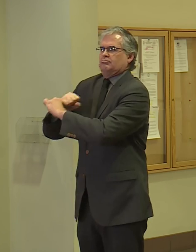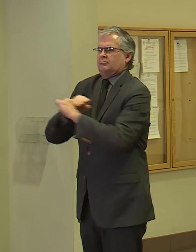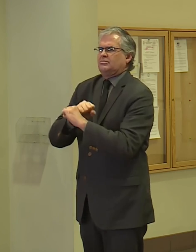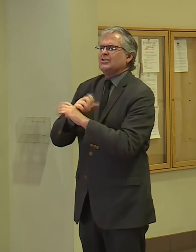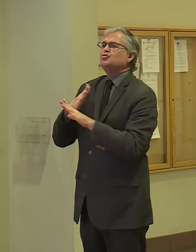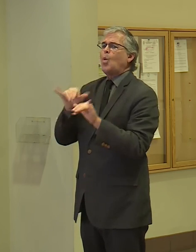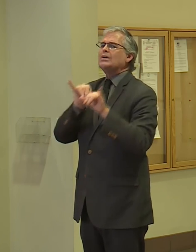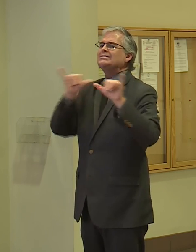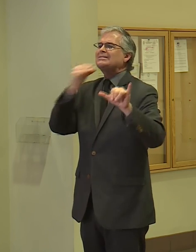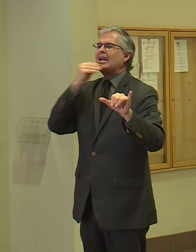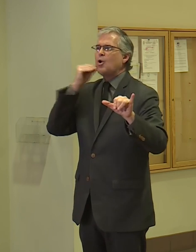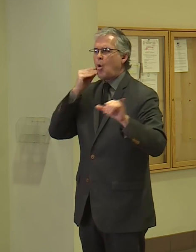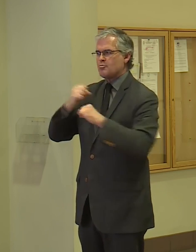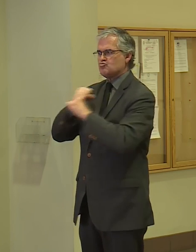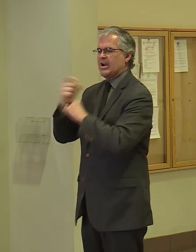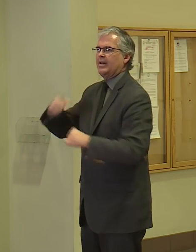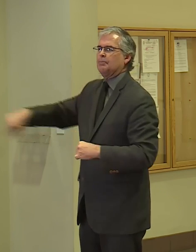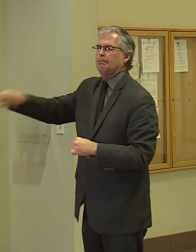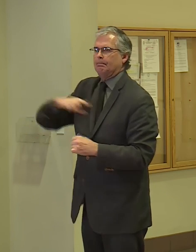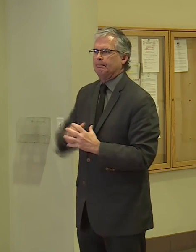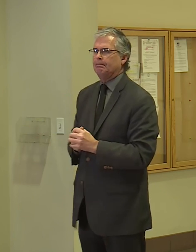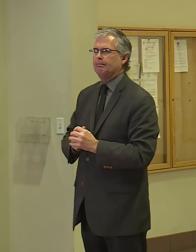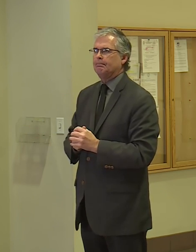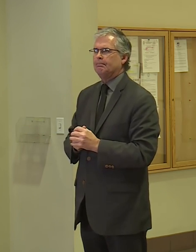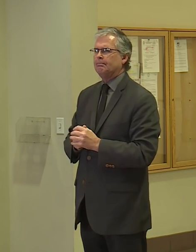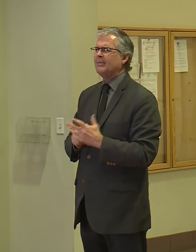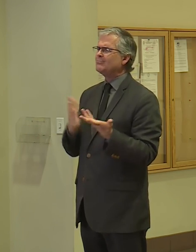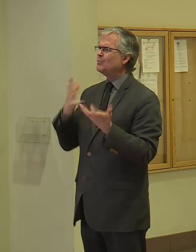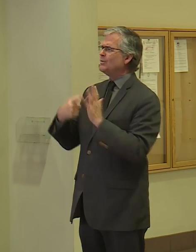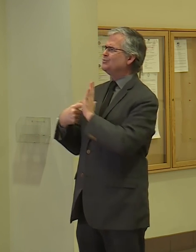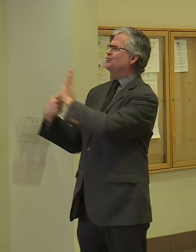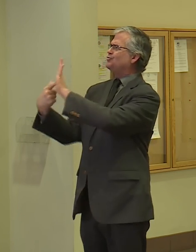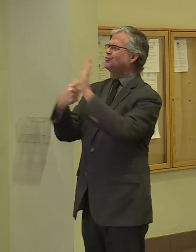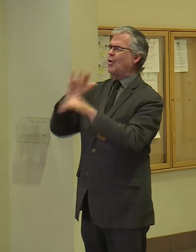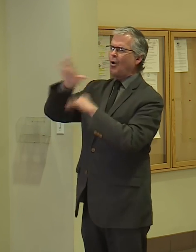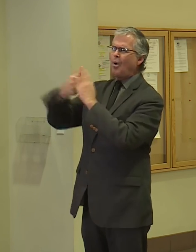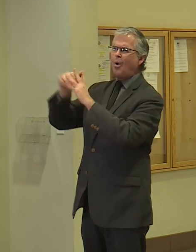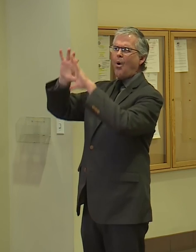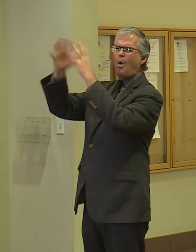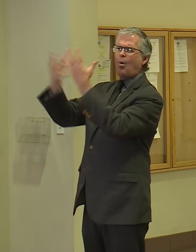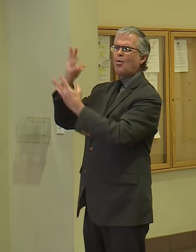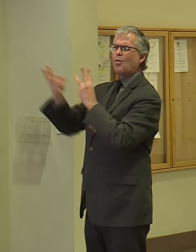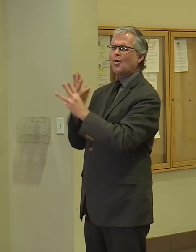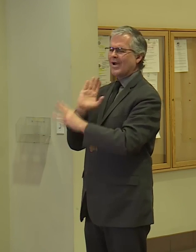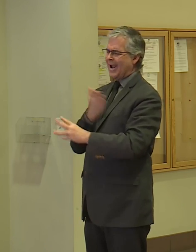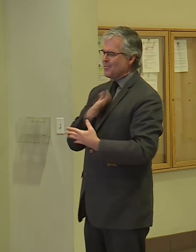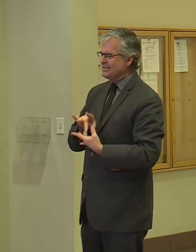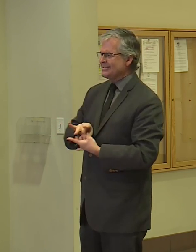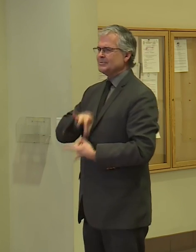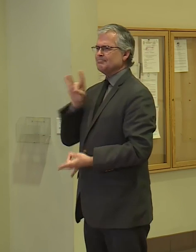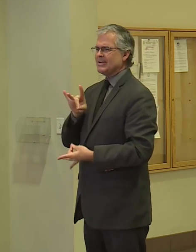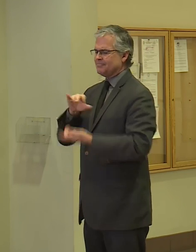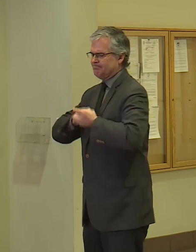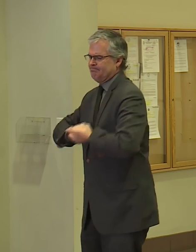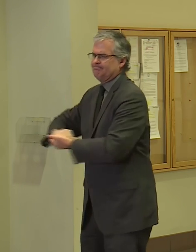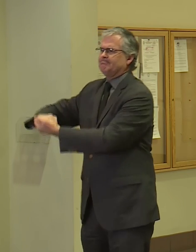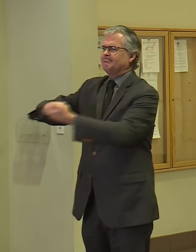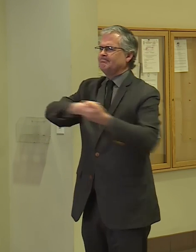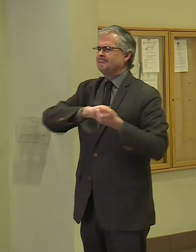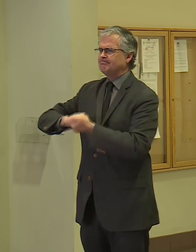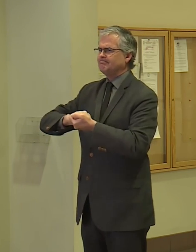them let us show the rest of the world our spirit our sense of community and our resolve to help each other and